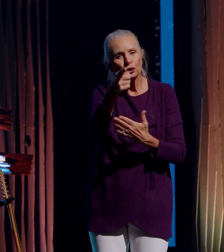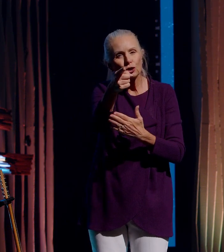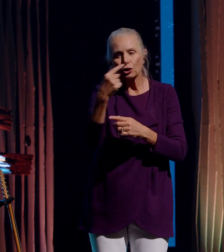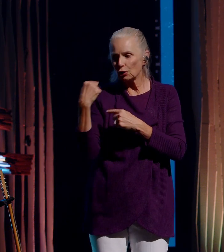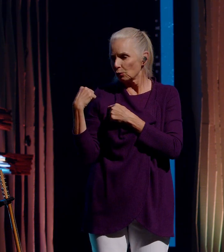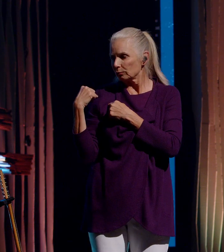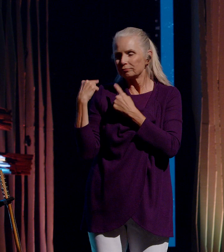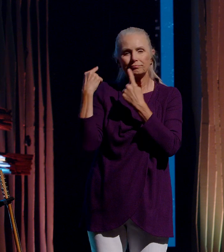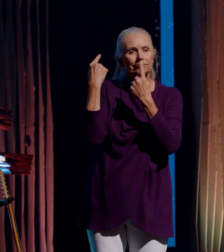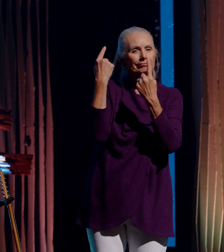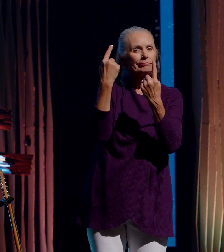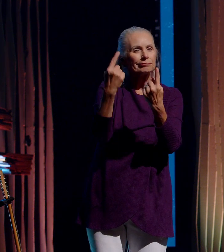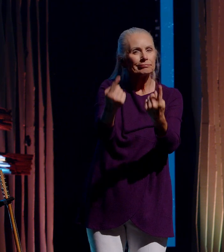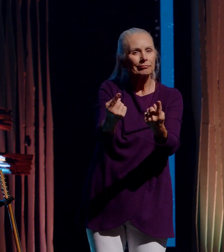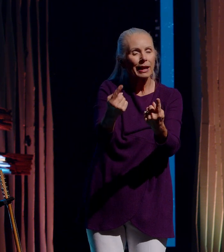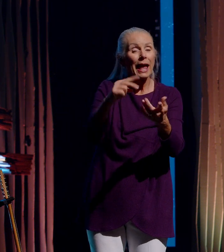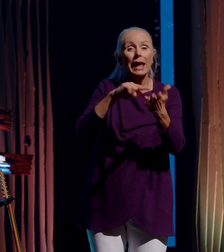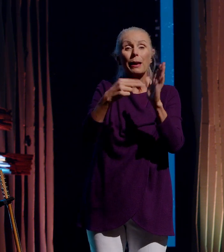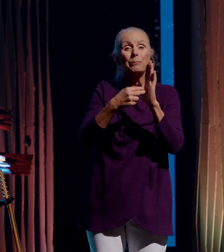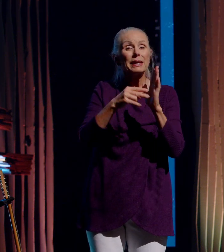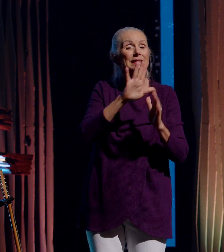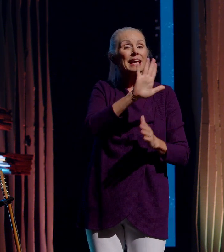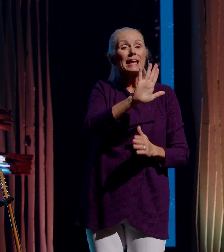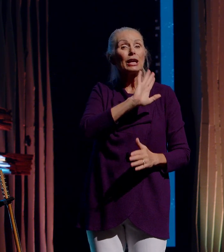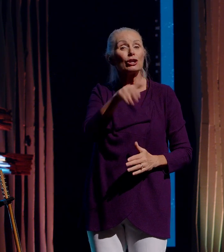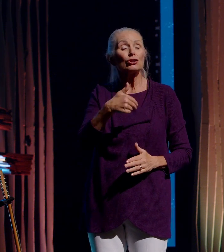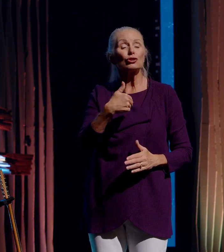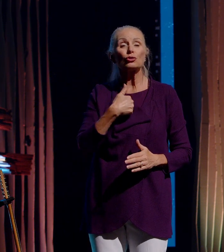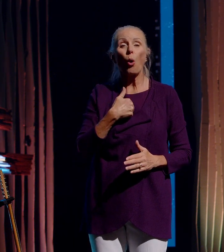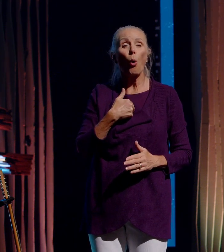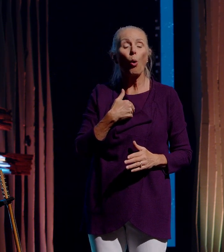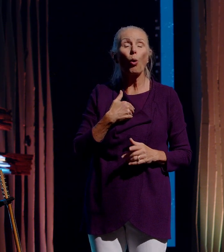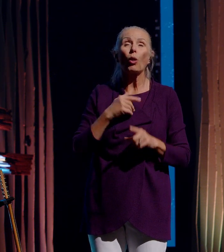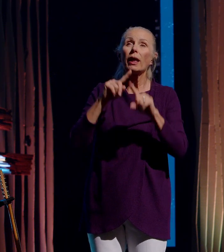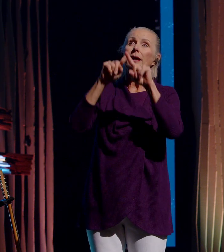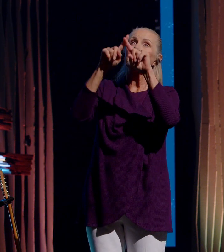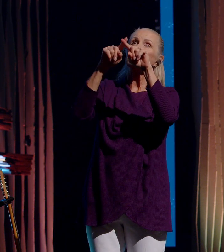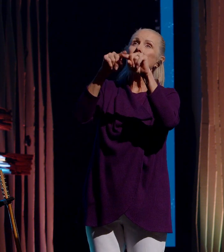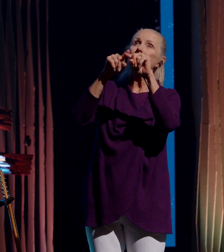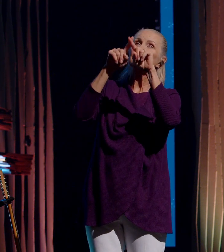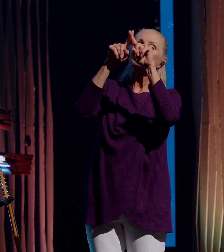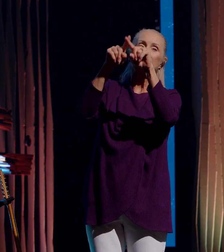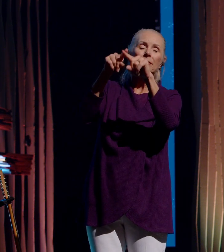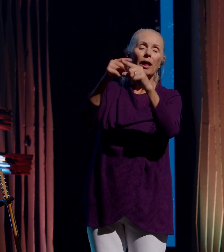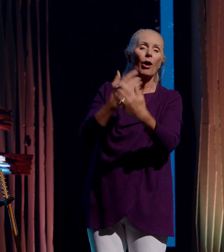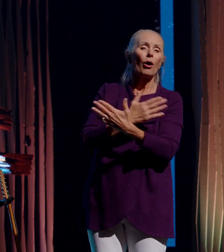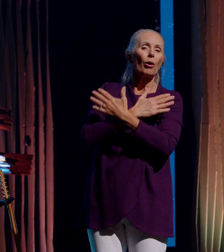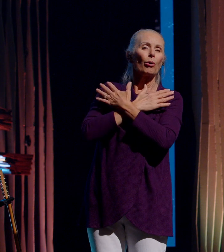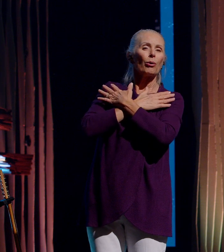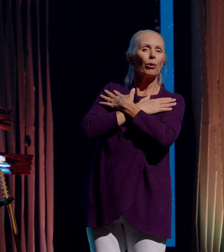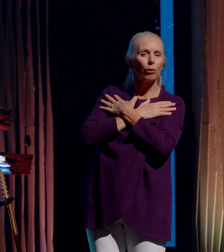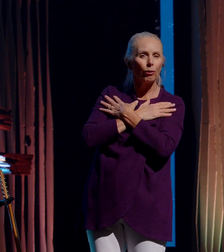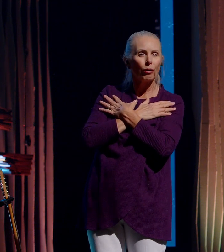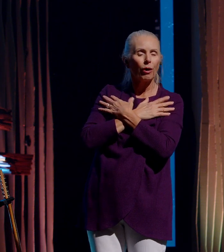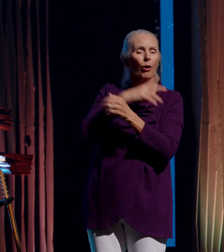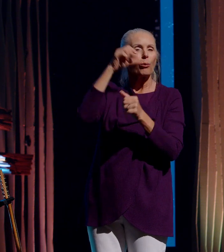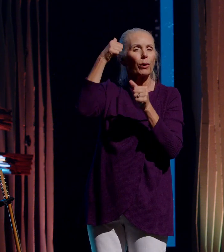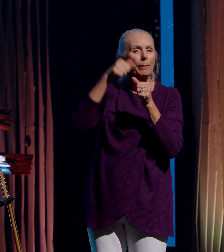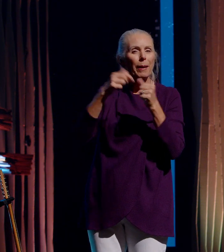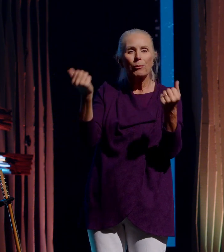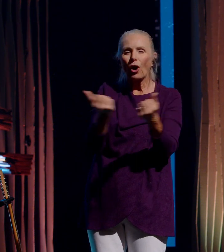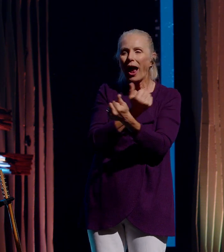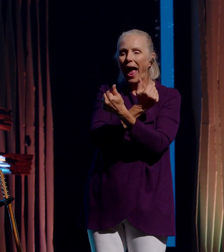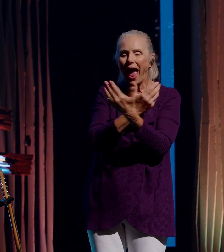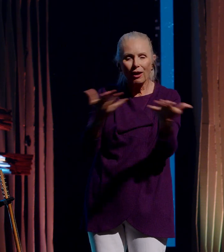His soul is returning to rest as it is become, as he reflect on all that the Lord has done, and